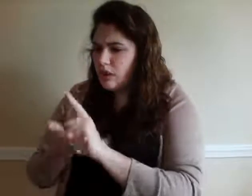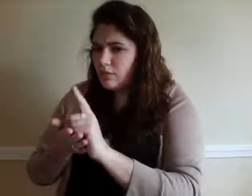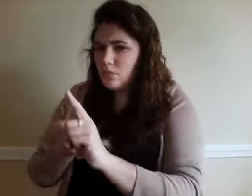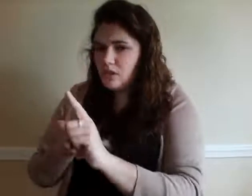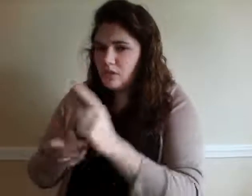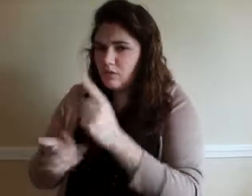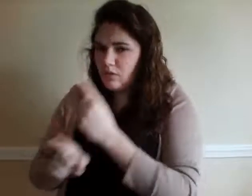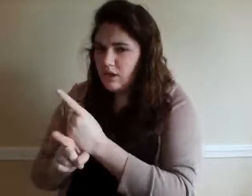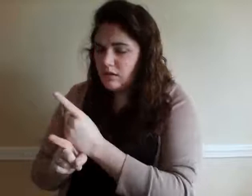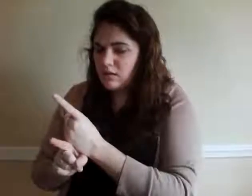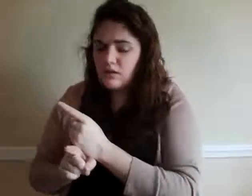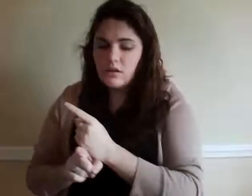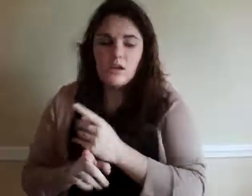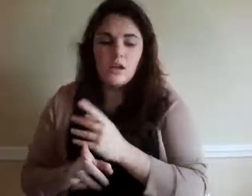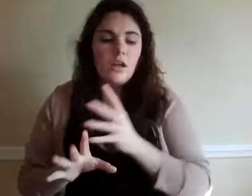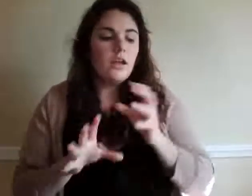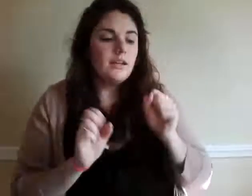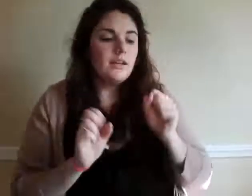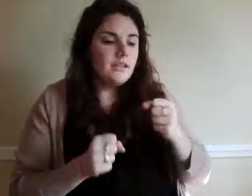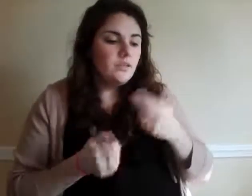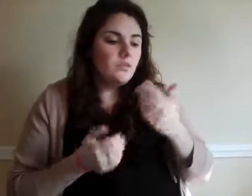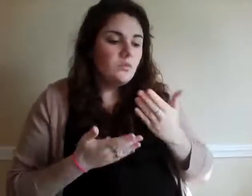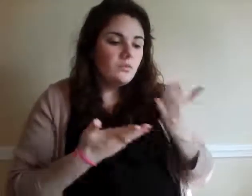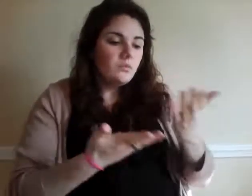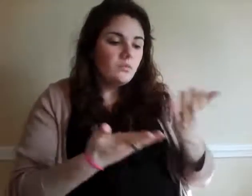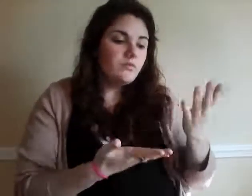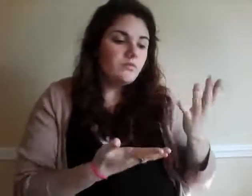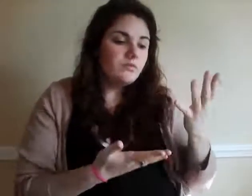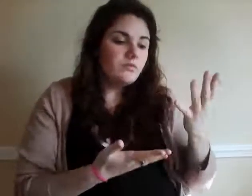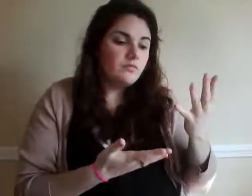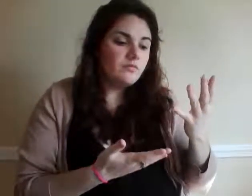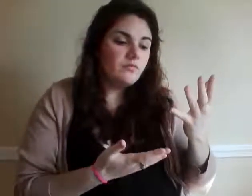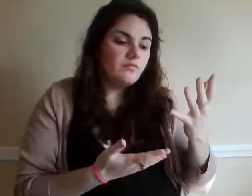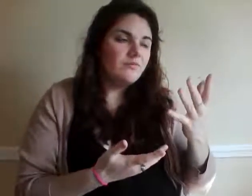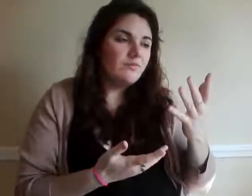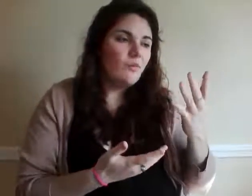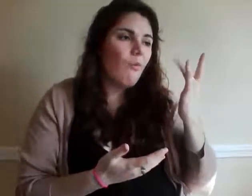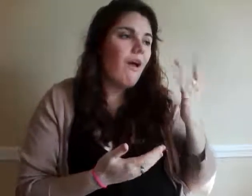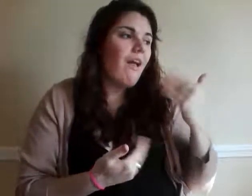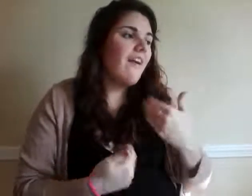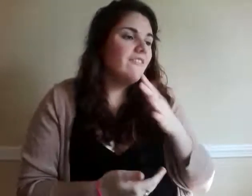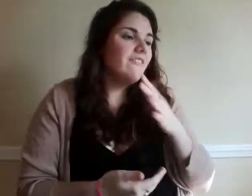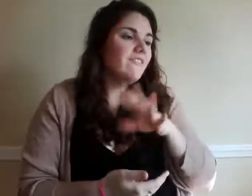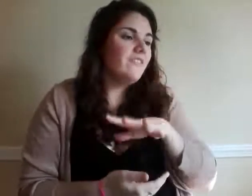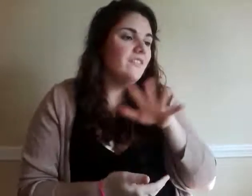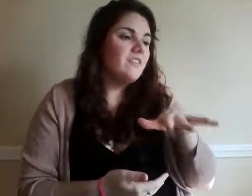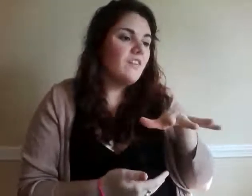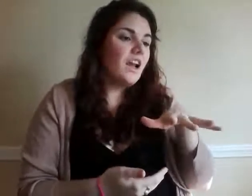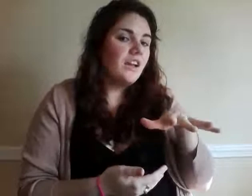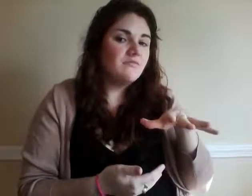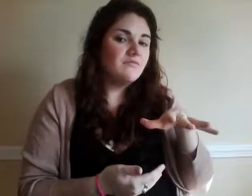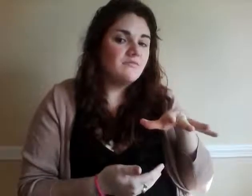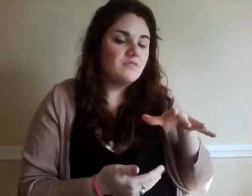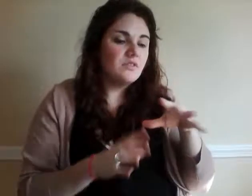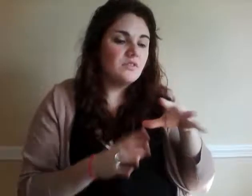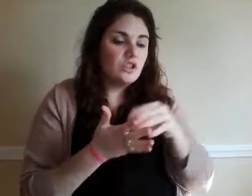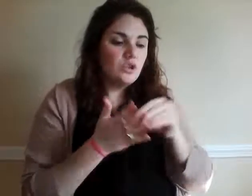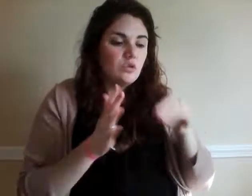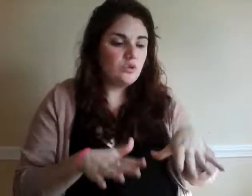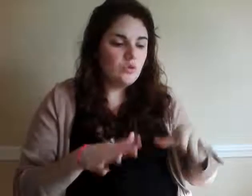Kennedy School, because we do have the 55 children with special needs, we can arrange the therapy